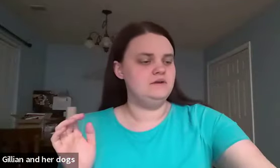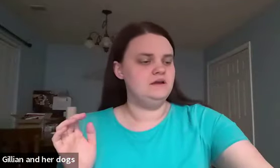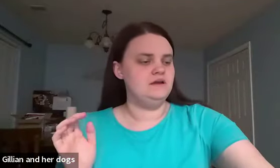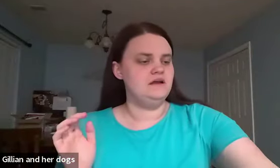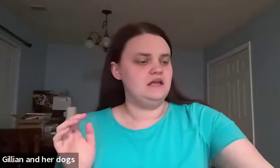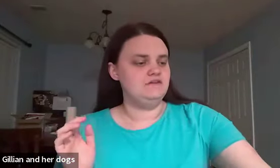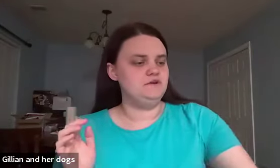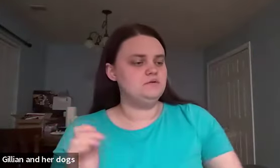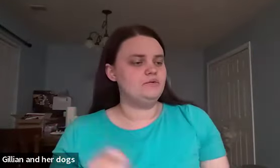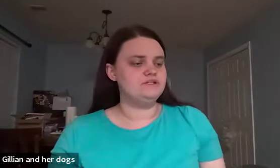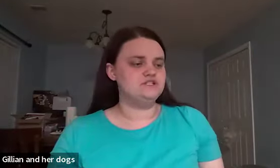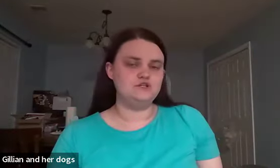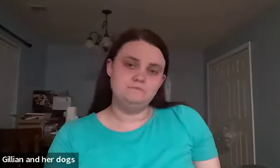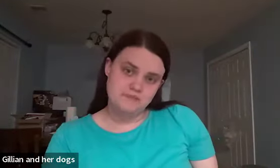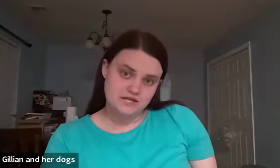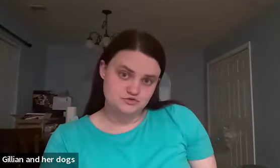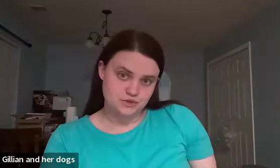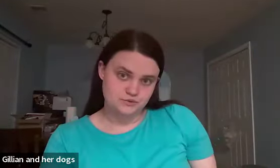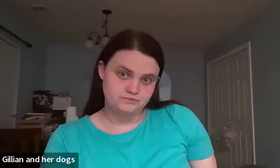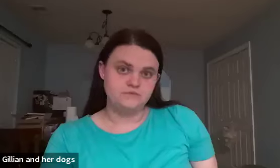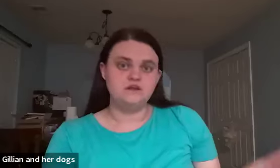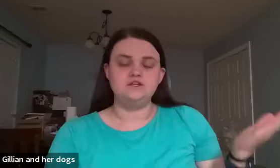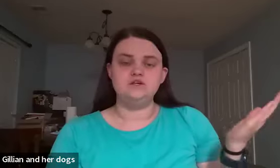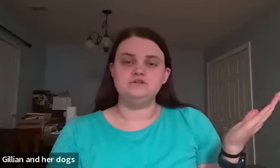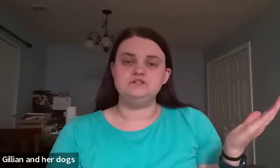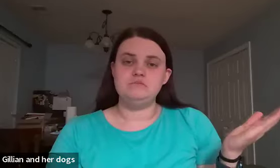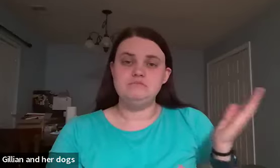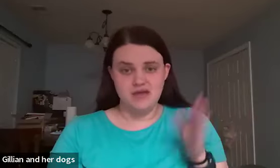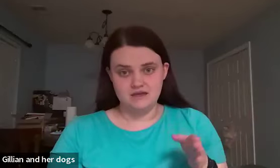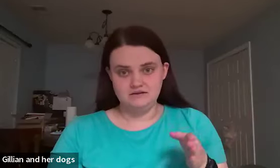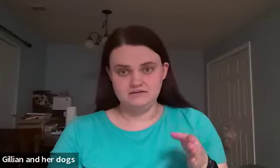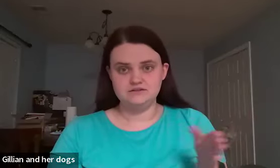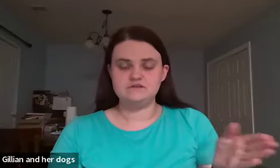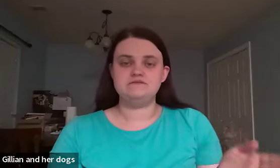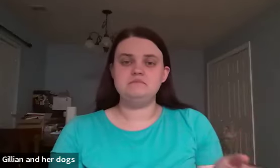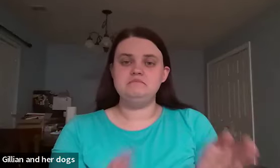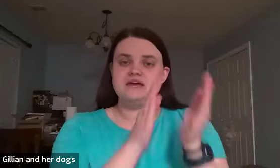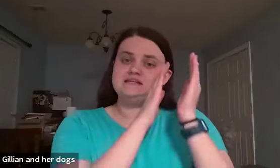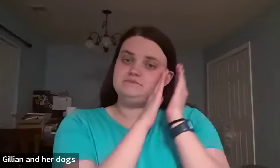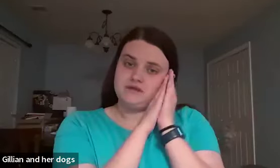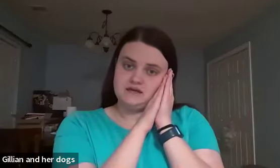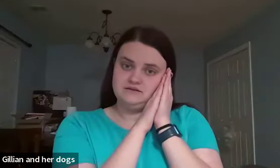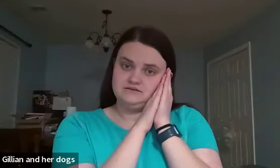um if you were going to do bedroom, you would do bed. So the sign for bed is bed.